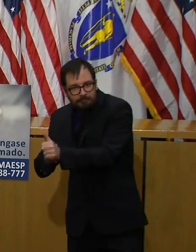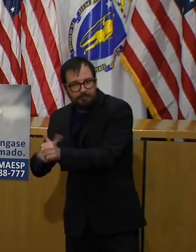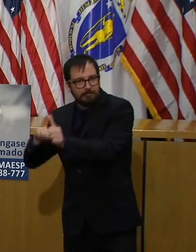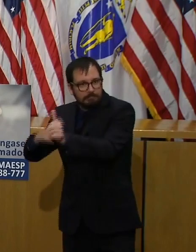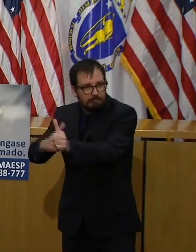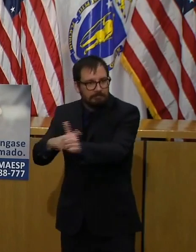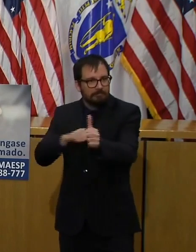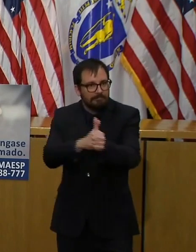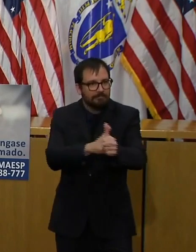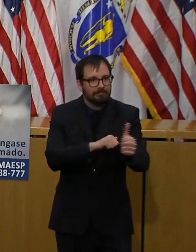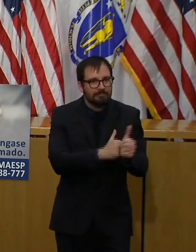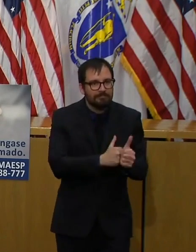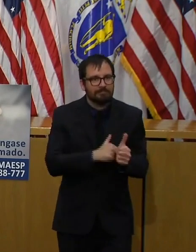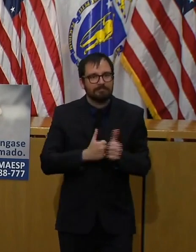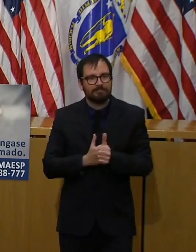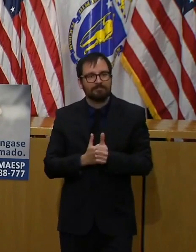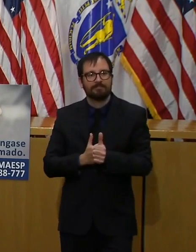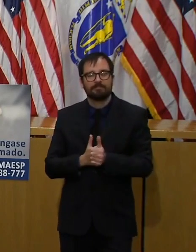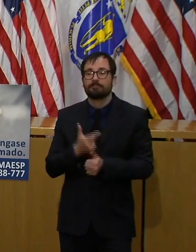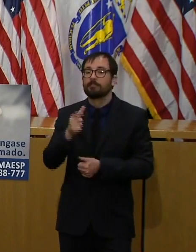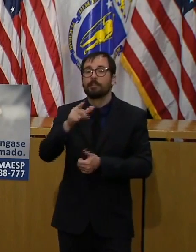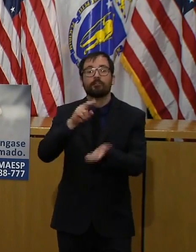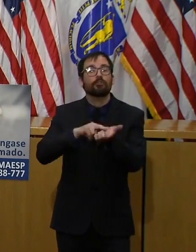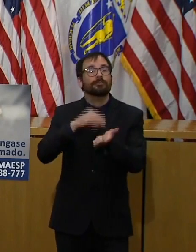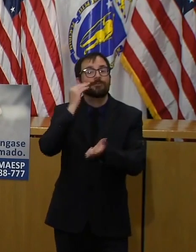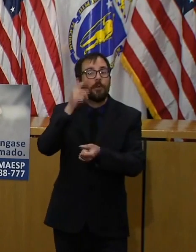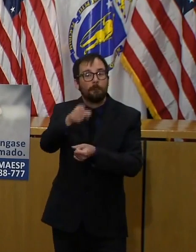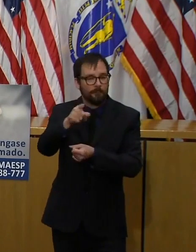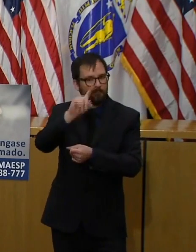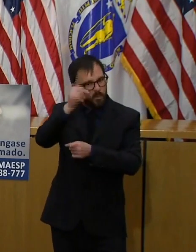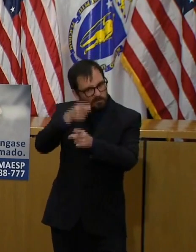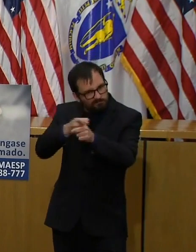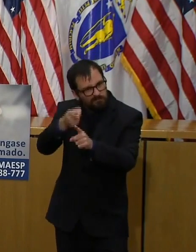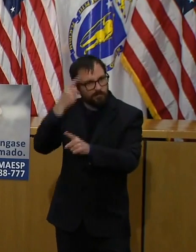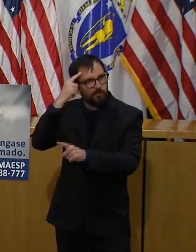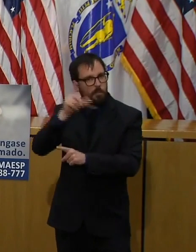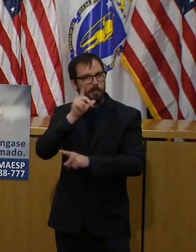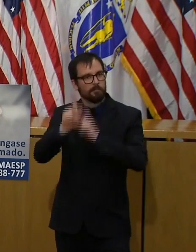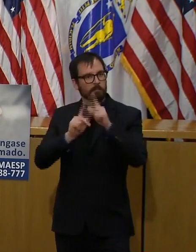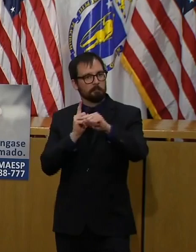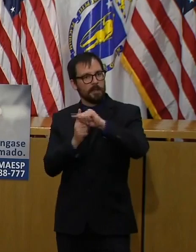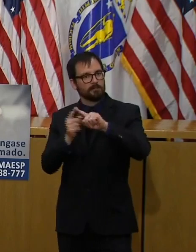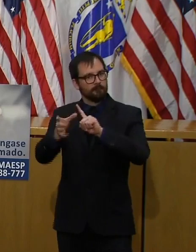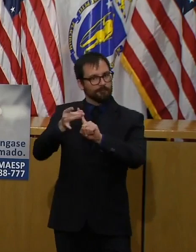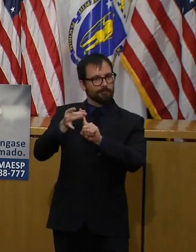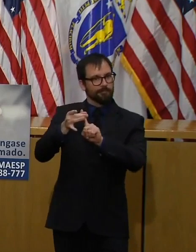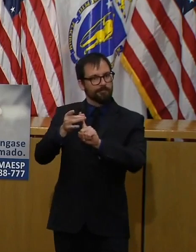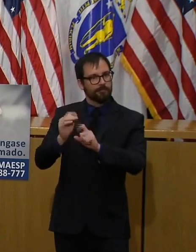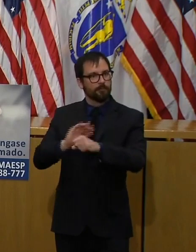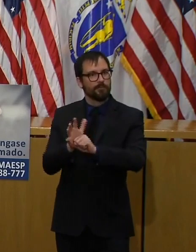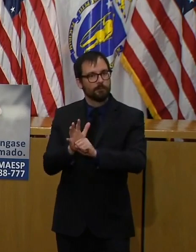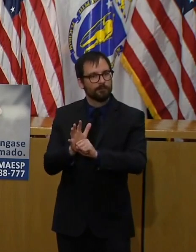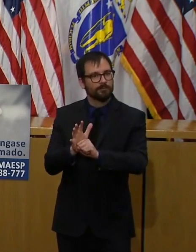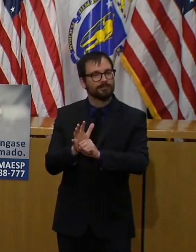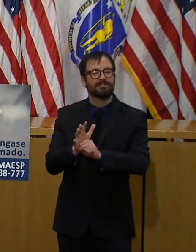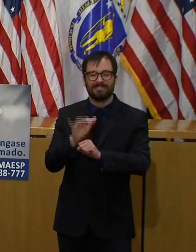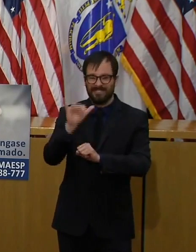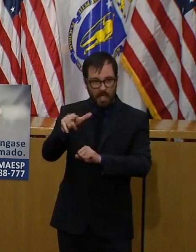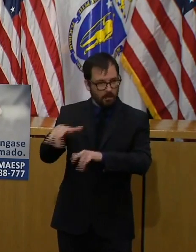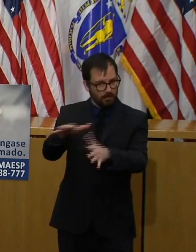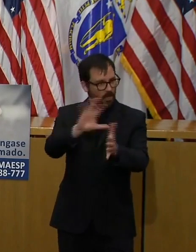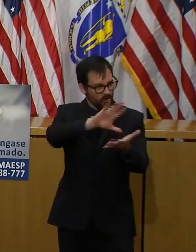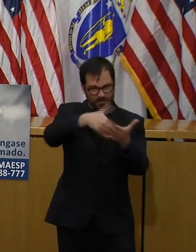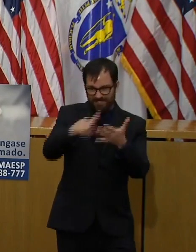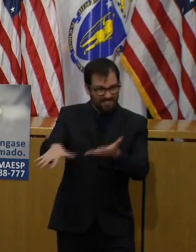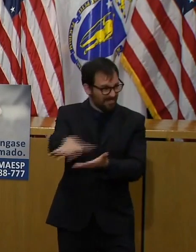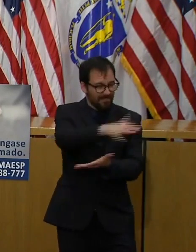nursing sites, and really focusing on all the things we need to do to manage the surge, the throughput, and the demand.